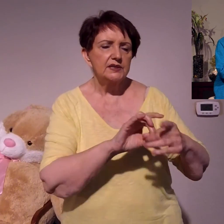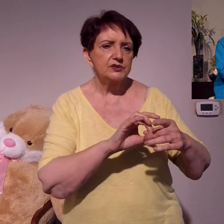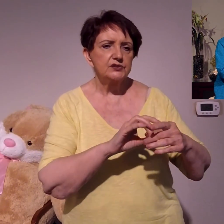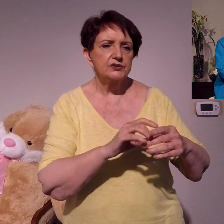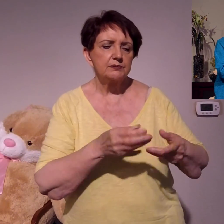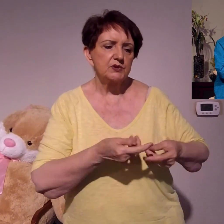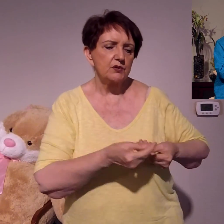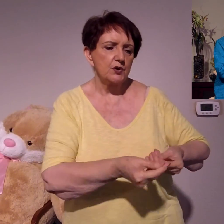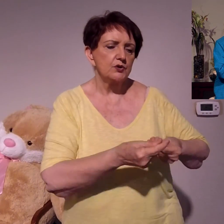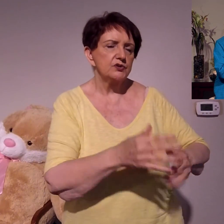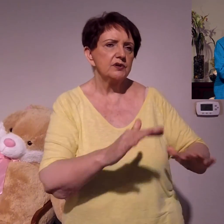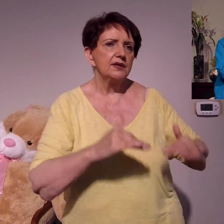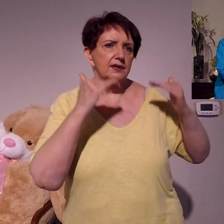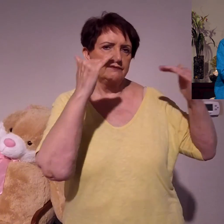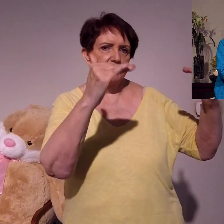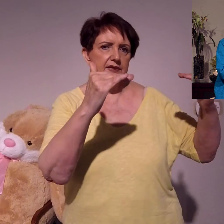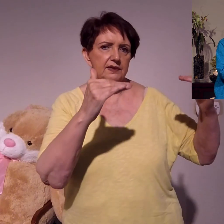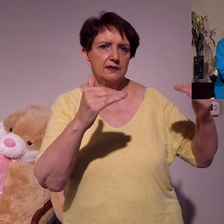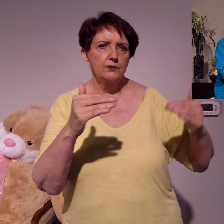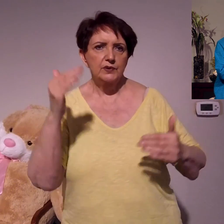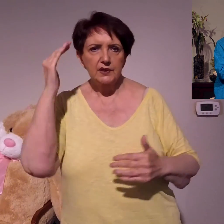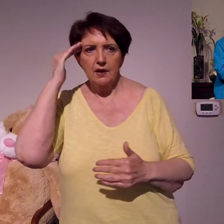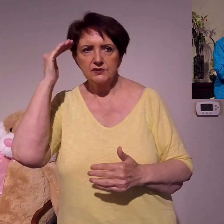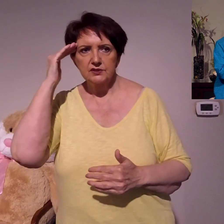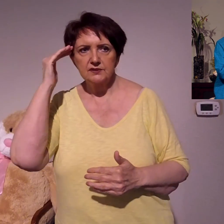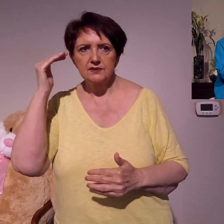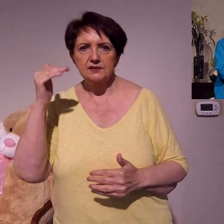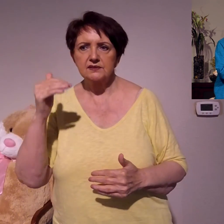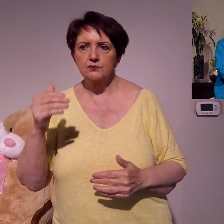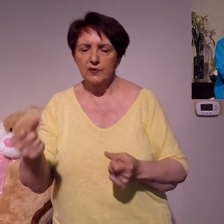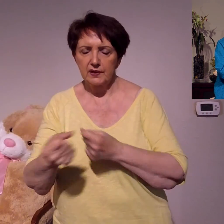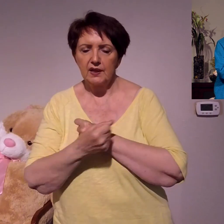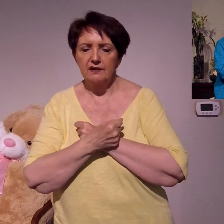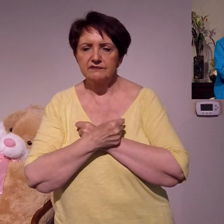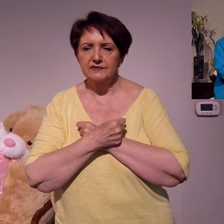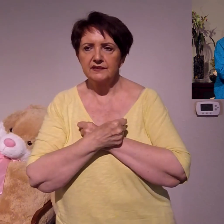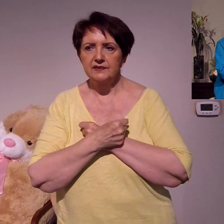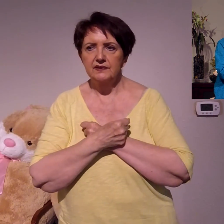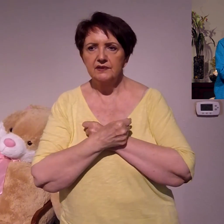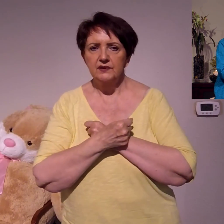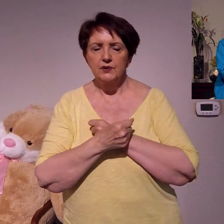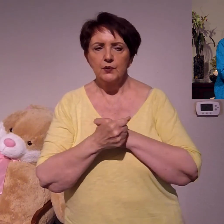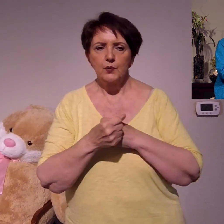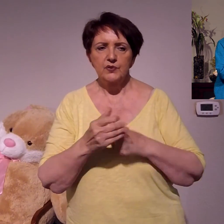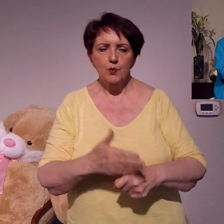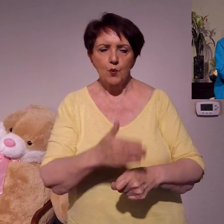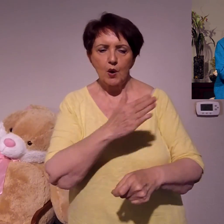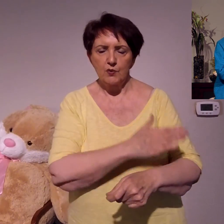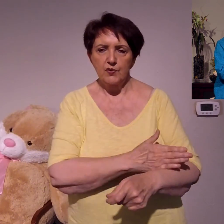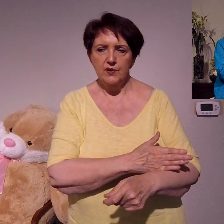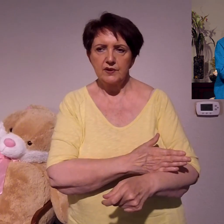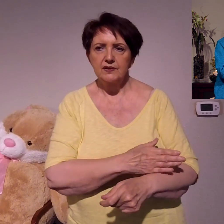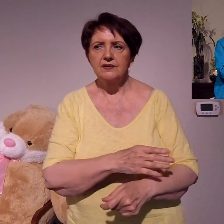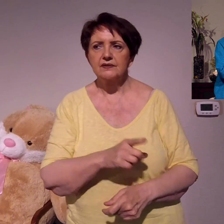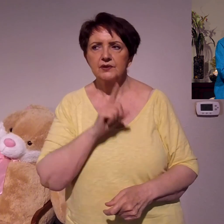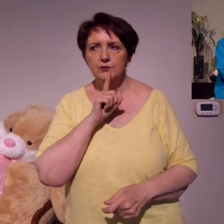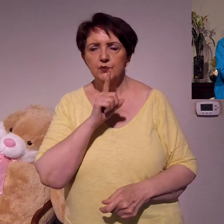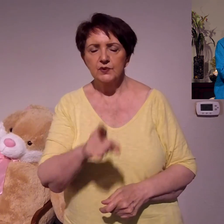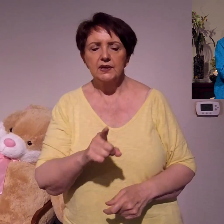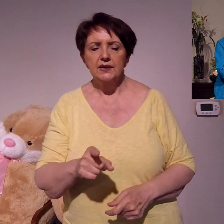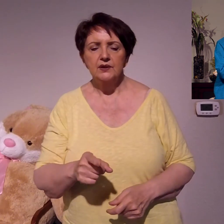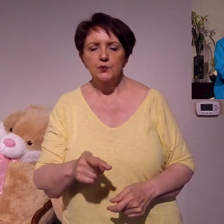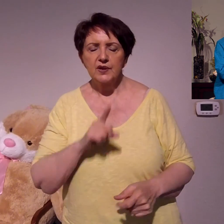So you can too. Right? I don't even care if I'm in the aisle of a Target store. I go, I love you. Some people think I'm crazy. I